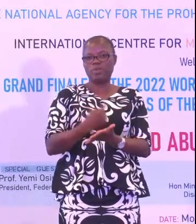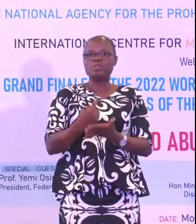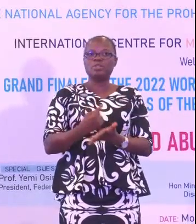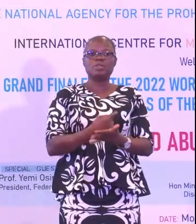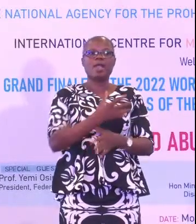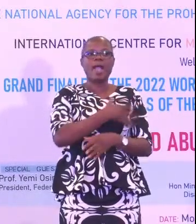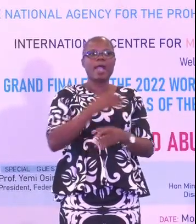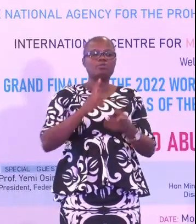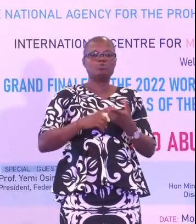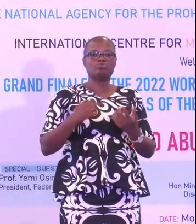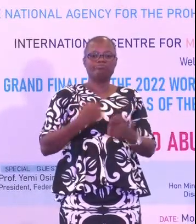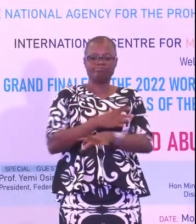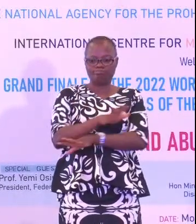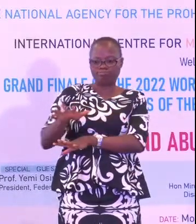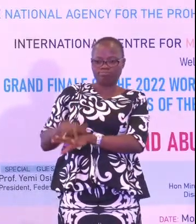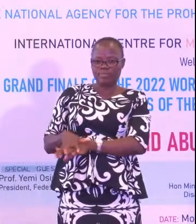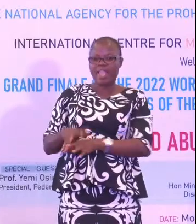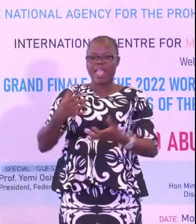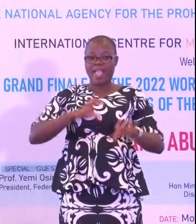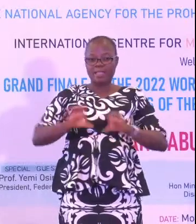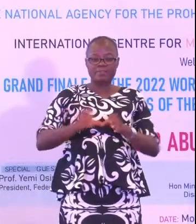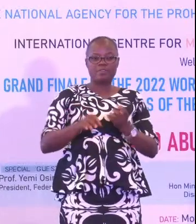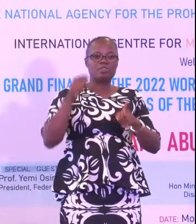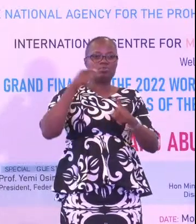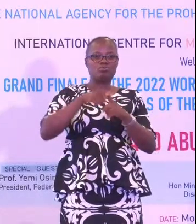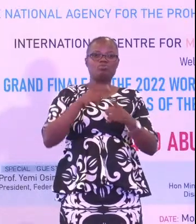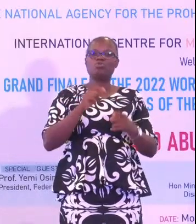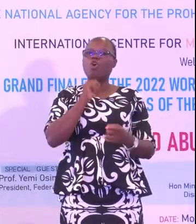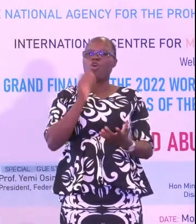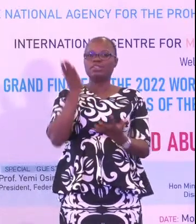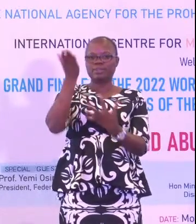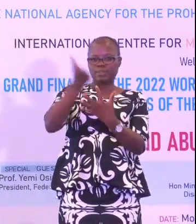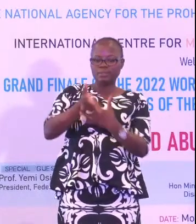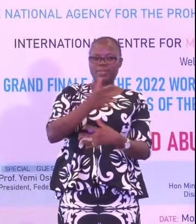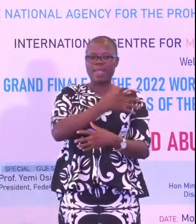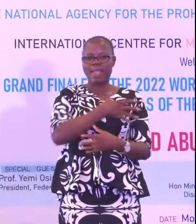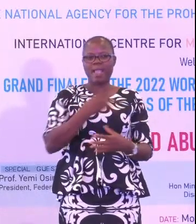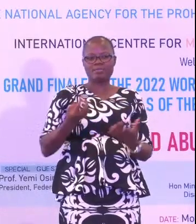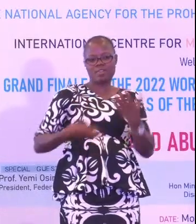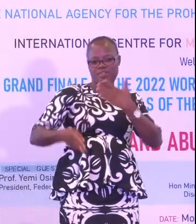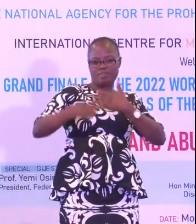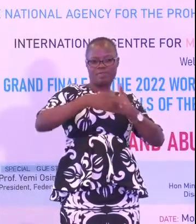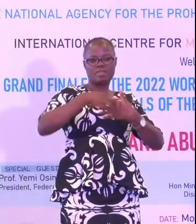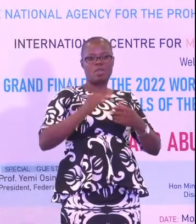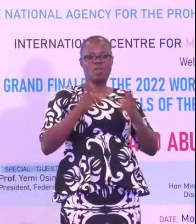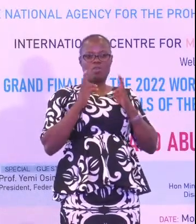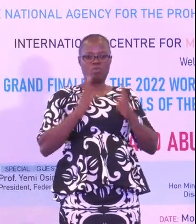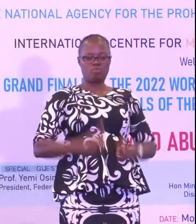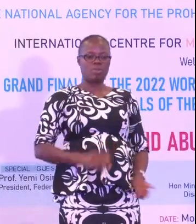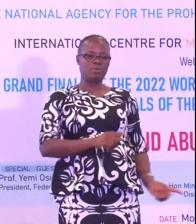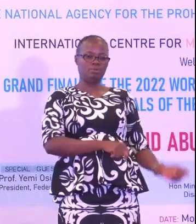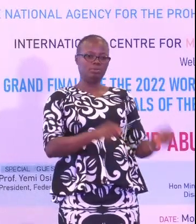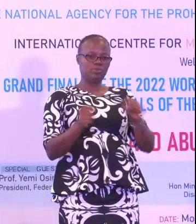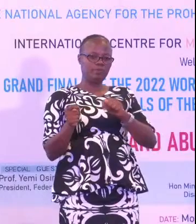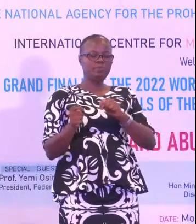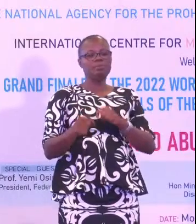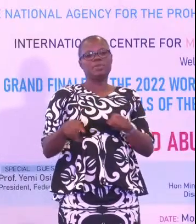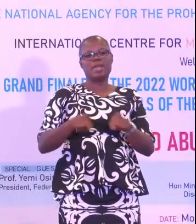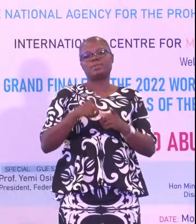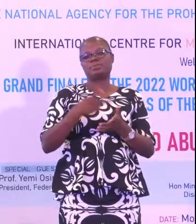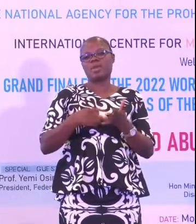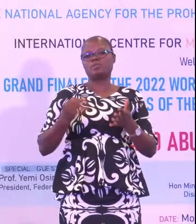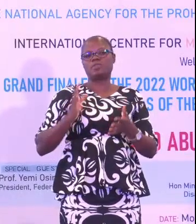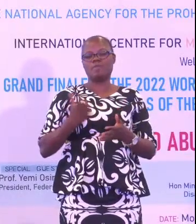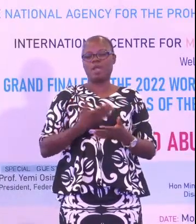and to streamline activities towards the interruption and reversal of human trafficking. As part of